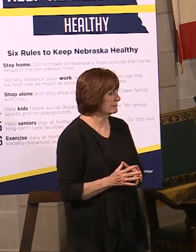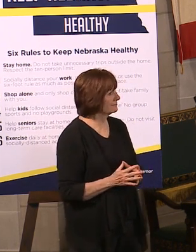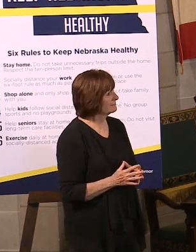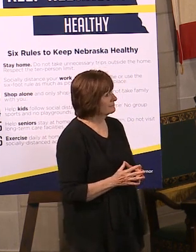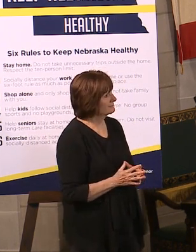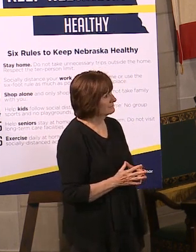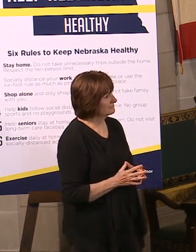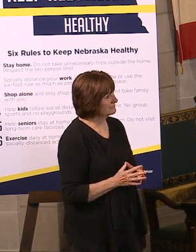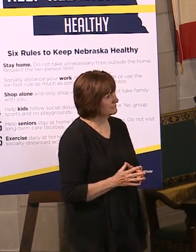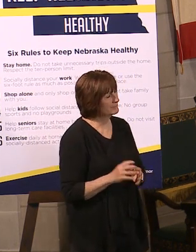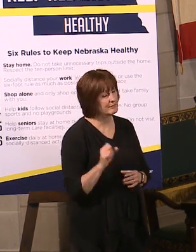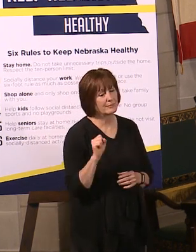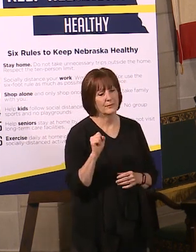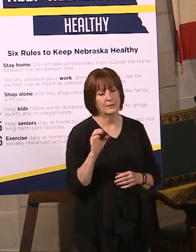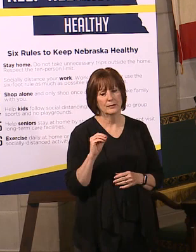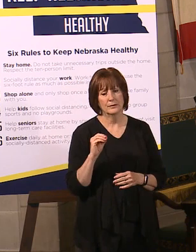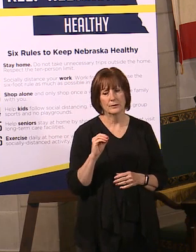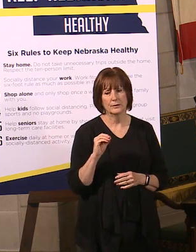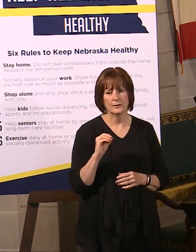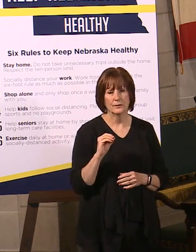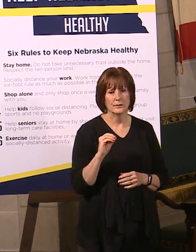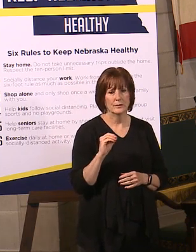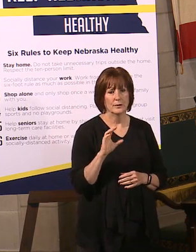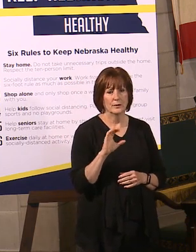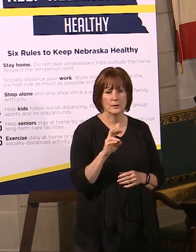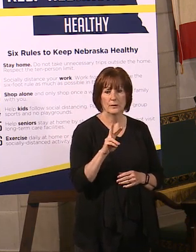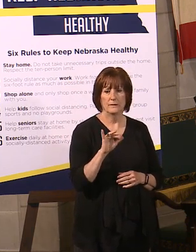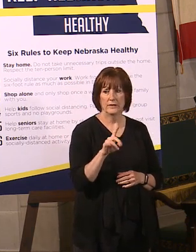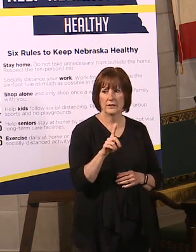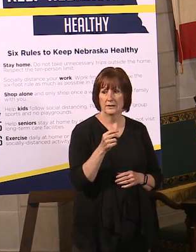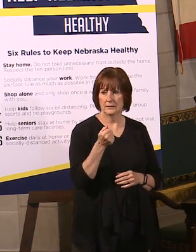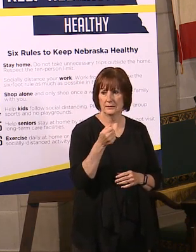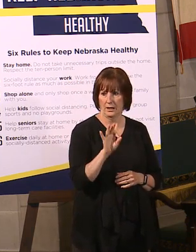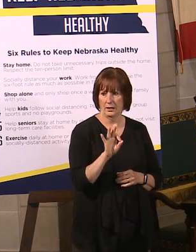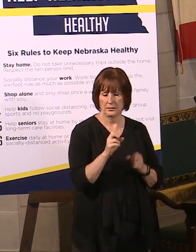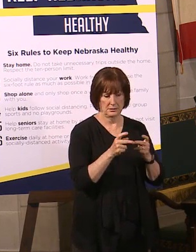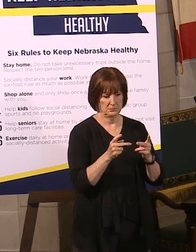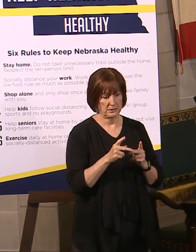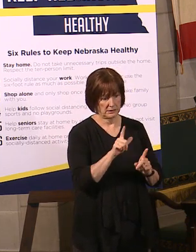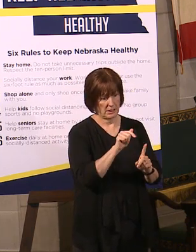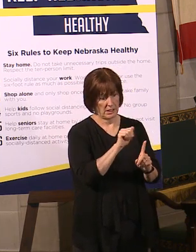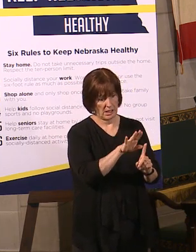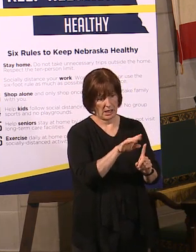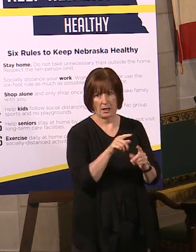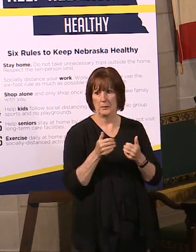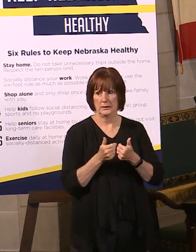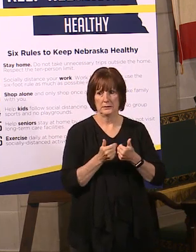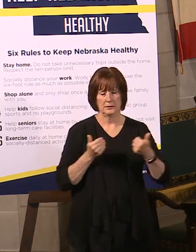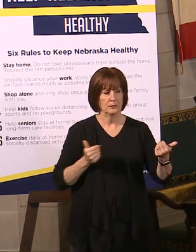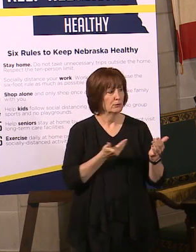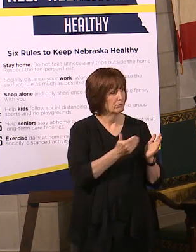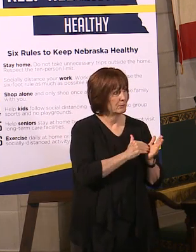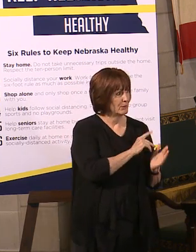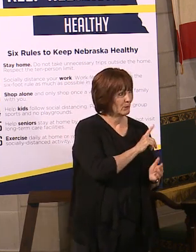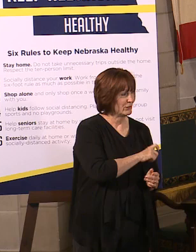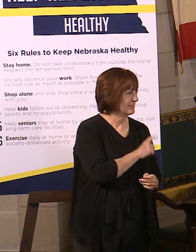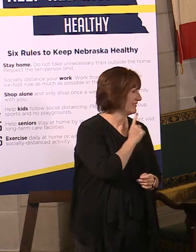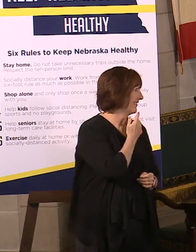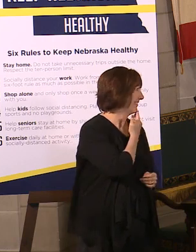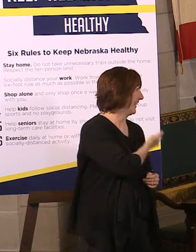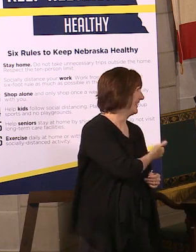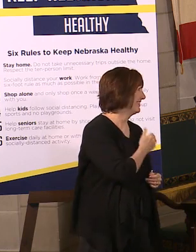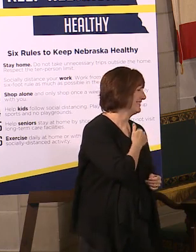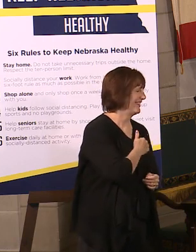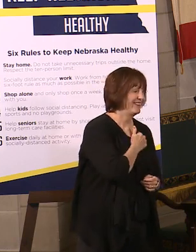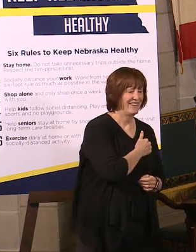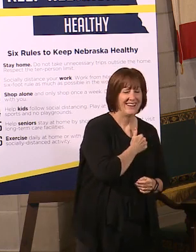that need them. Sure. So the COVID-19 space for the state lab is a separate space now in the lab. Repeat the question. I'm sorry, thank you, Governor.